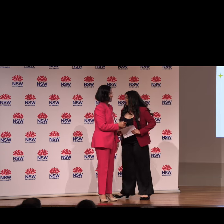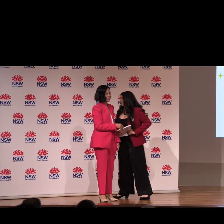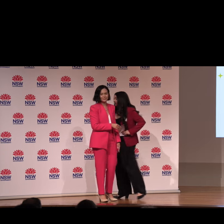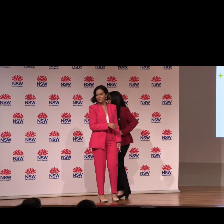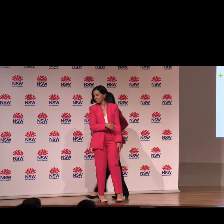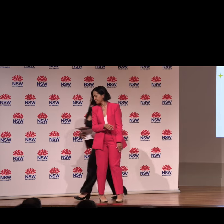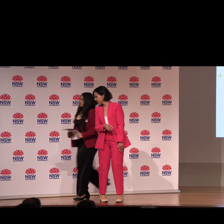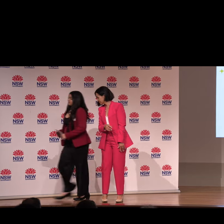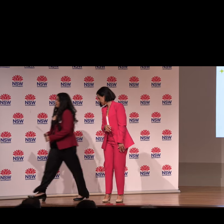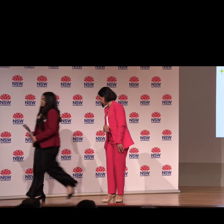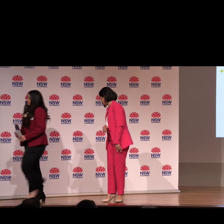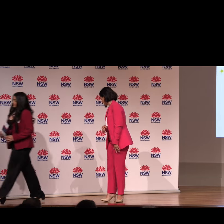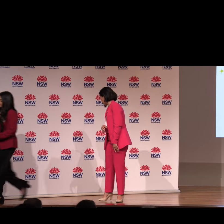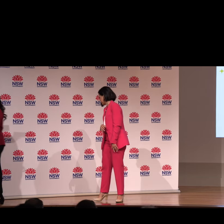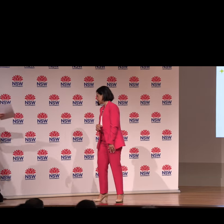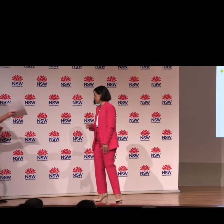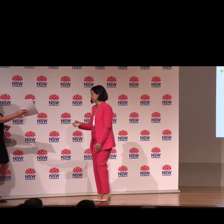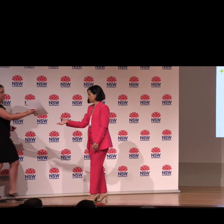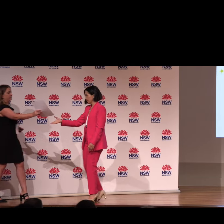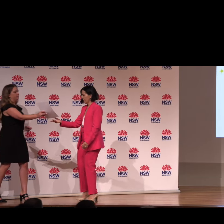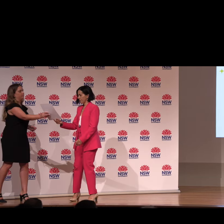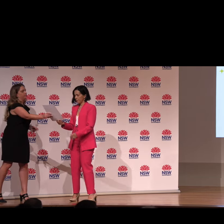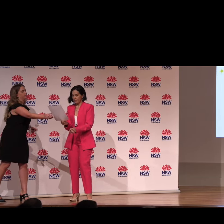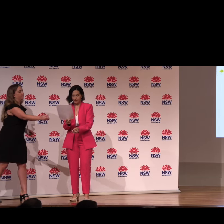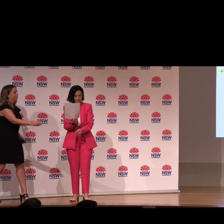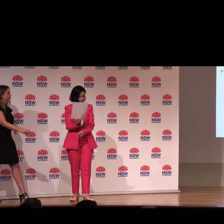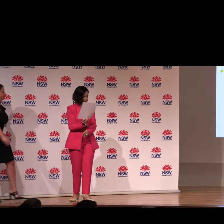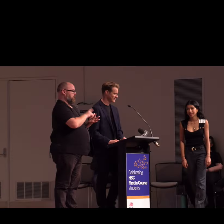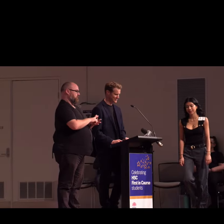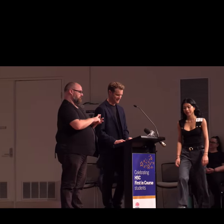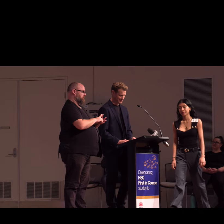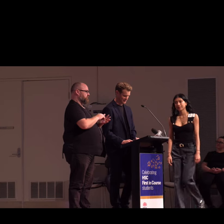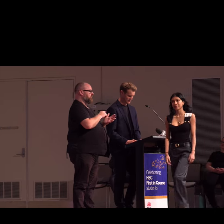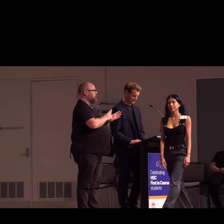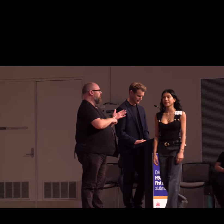History Extension, Elise Stevens, Loretto Normanhurst.